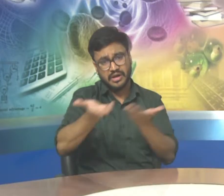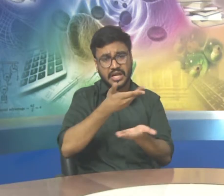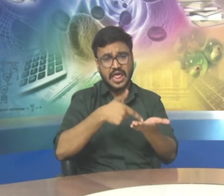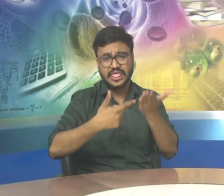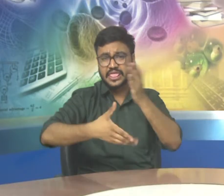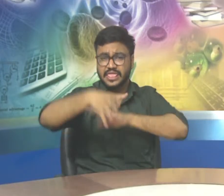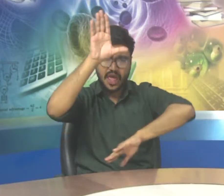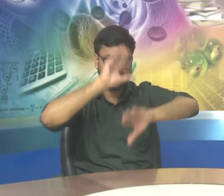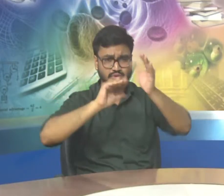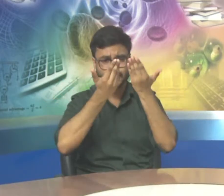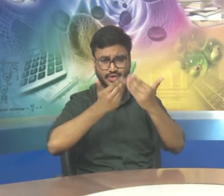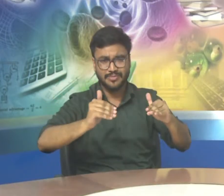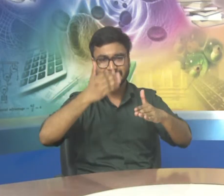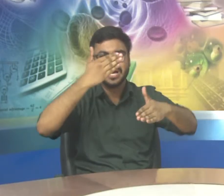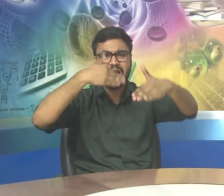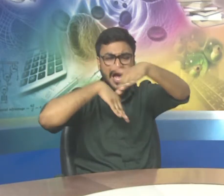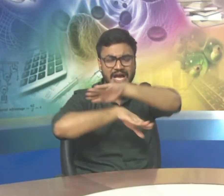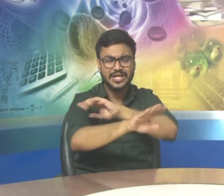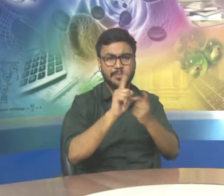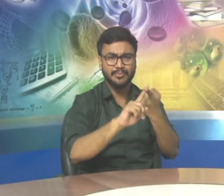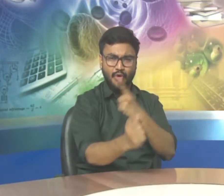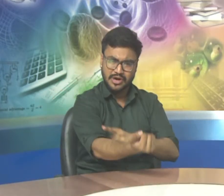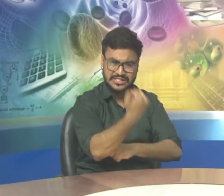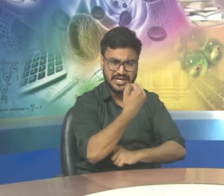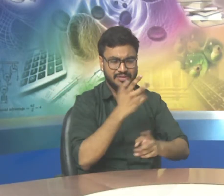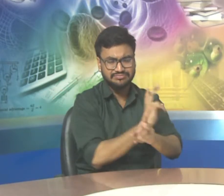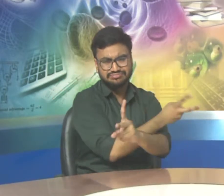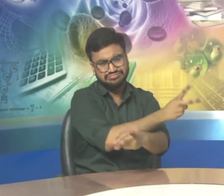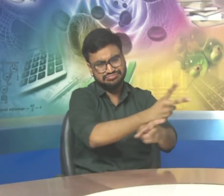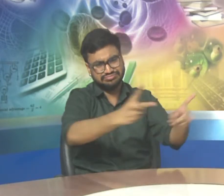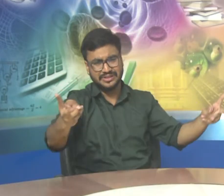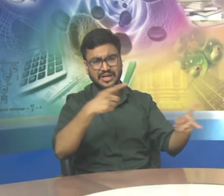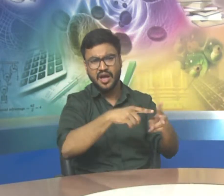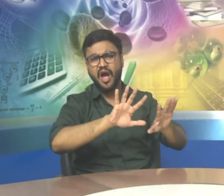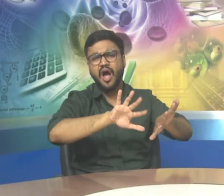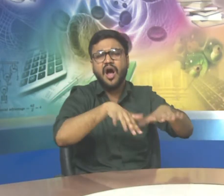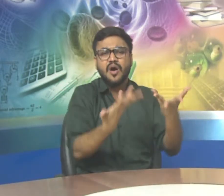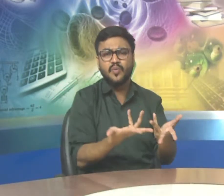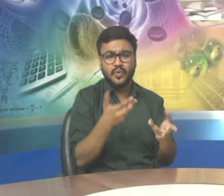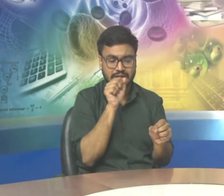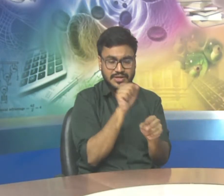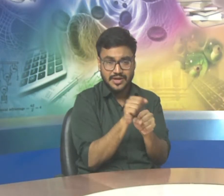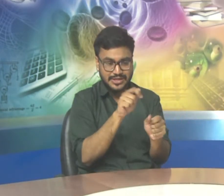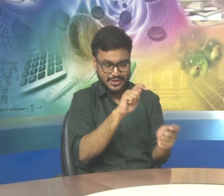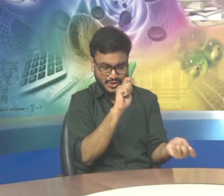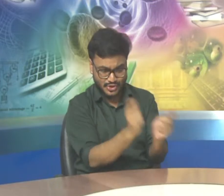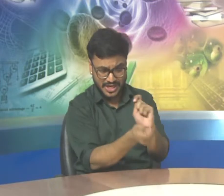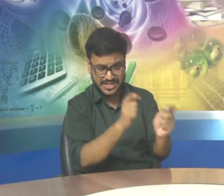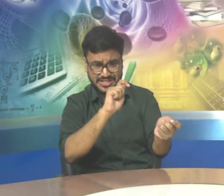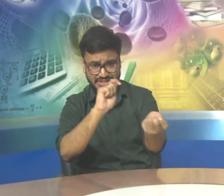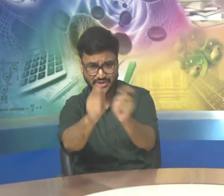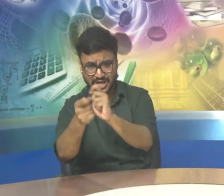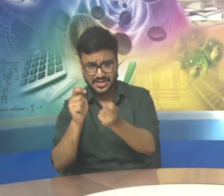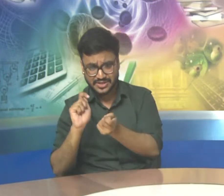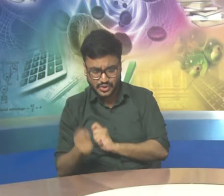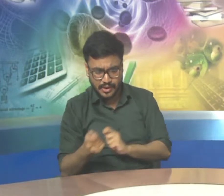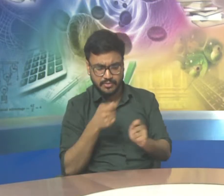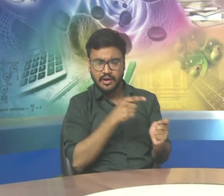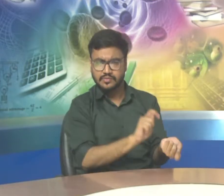We will also study the different forms of energy and how one form changes into